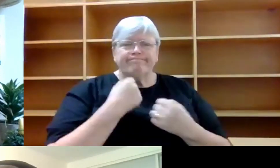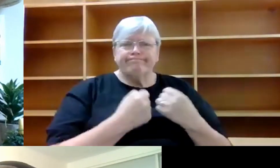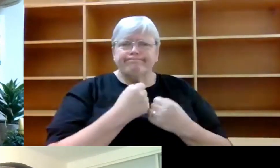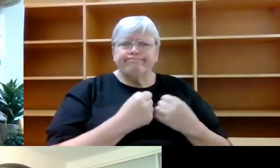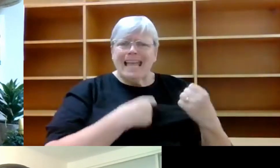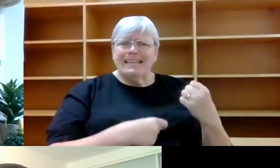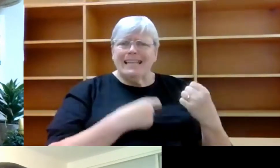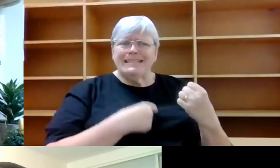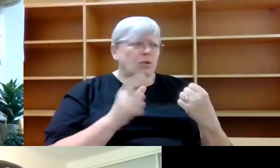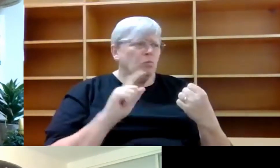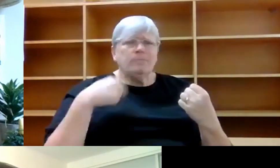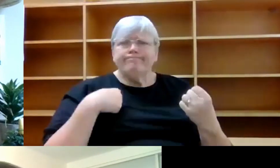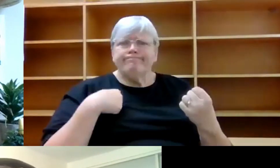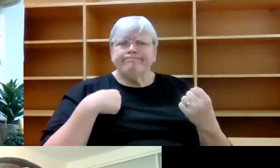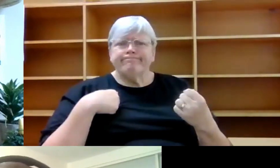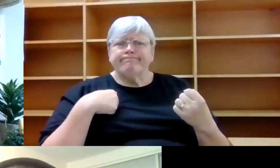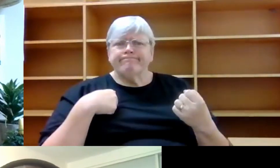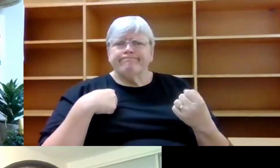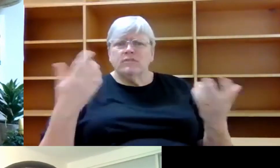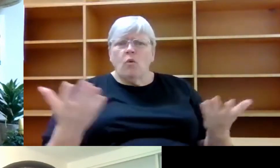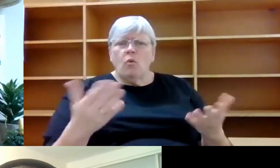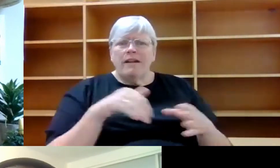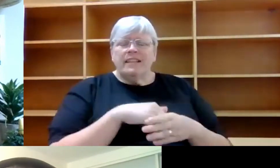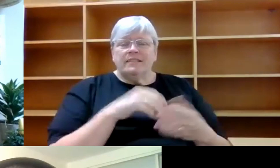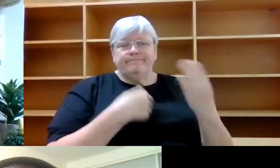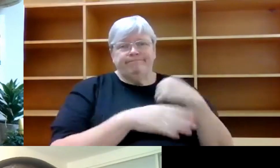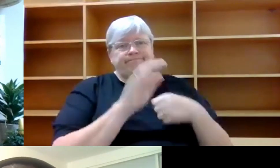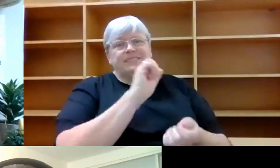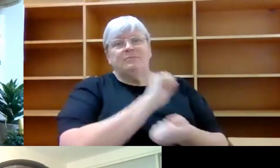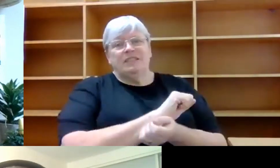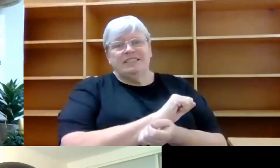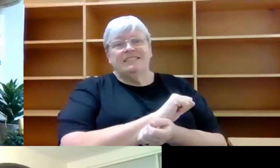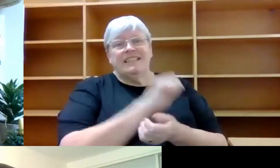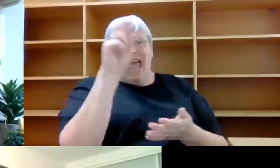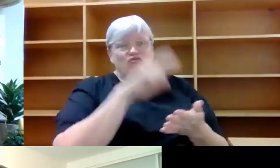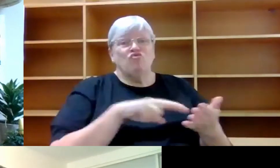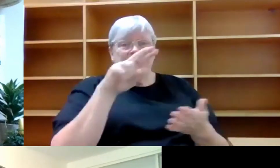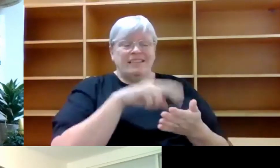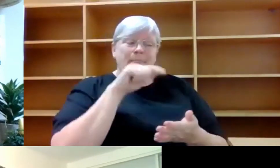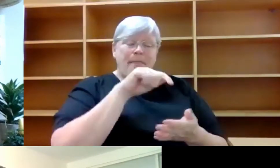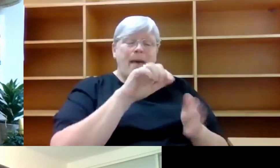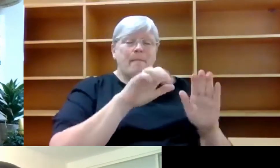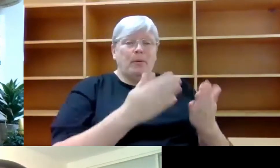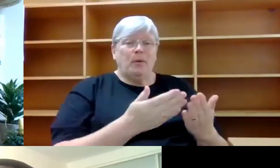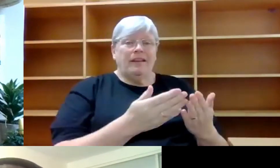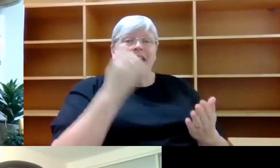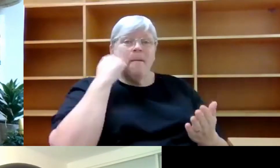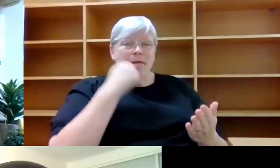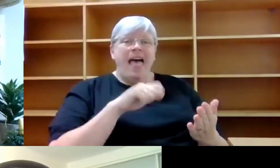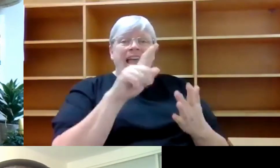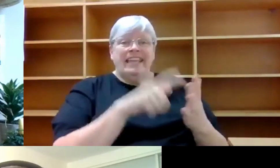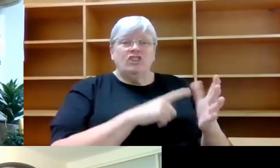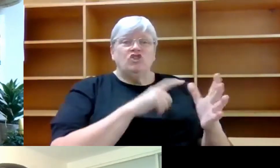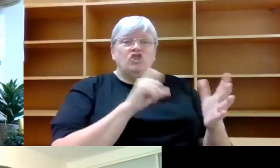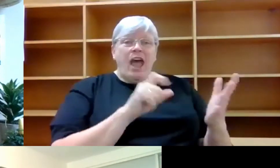identity. And so serving time in prison and reading the Black Jacobins, that was the start of my journey of understanding who